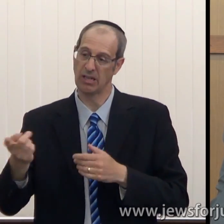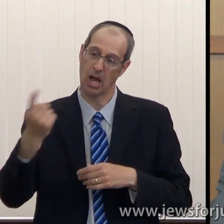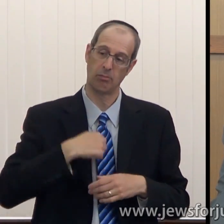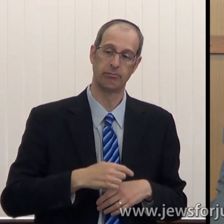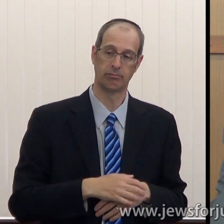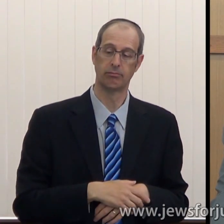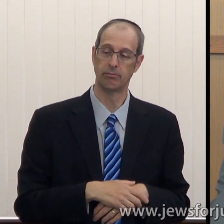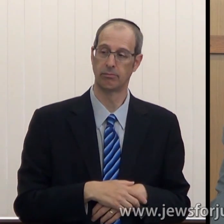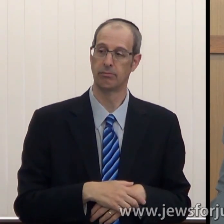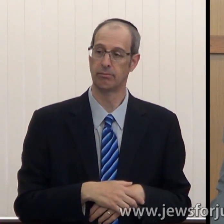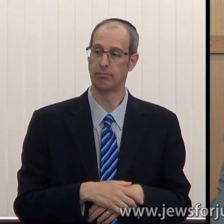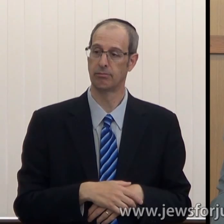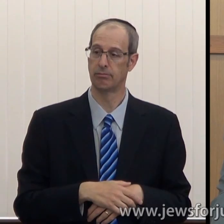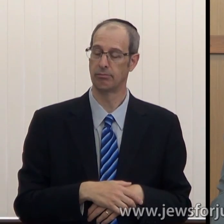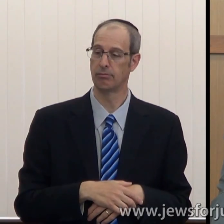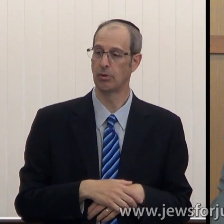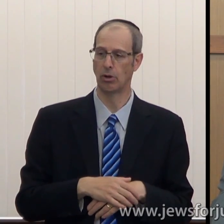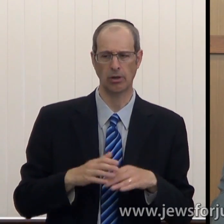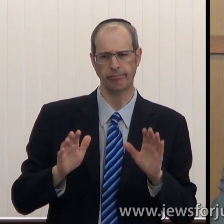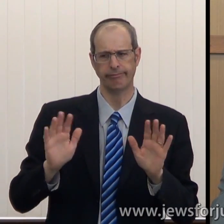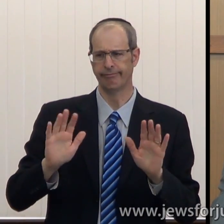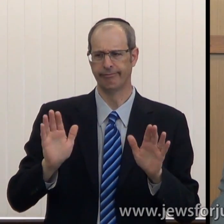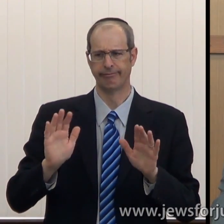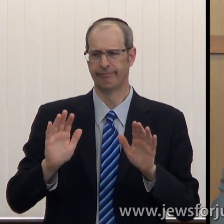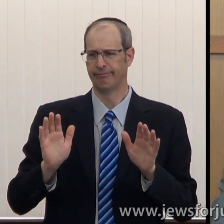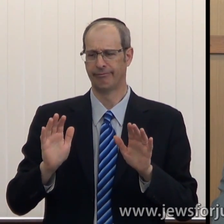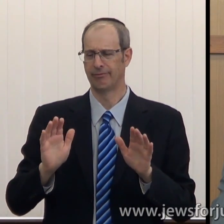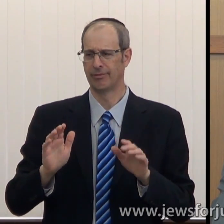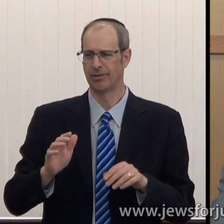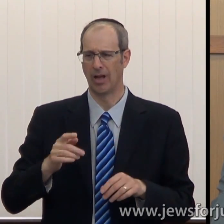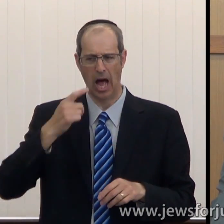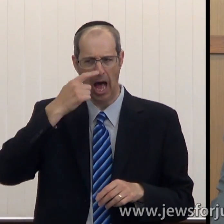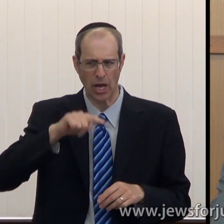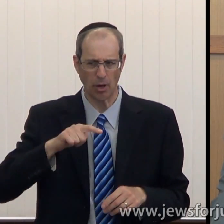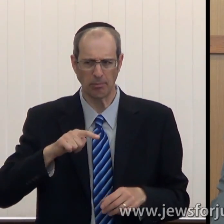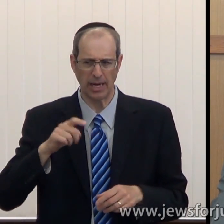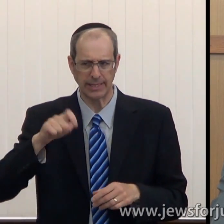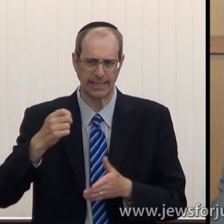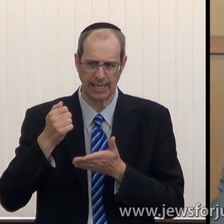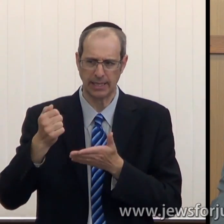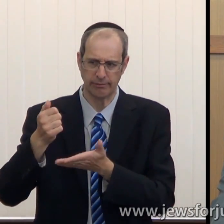He said to him, "Don't hesitate to call me if you need any help."